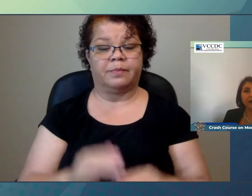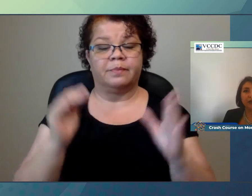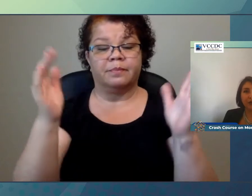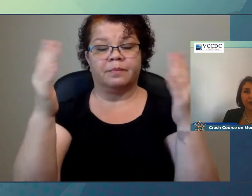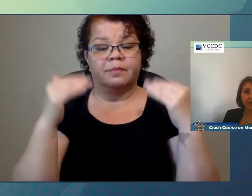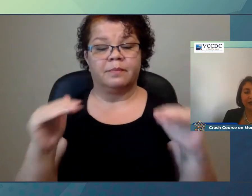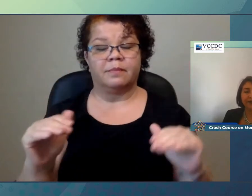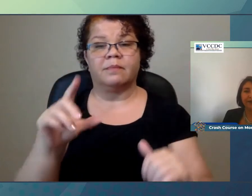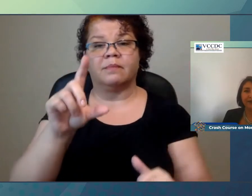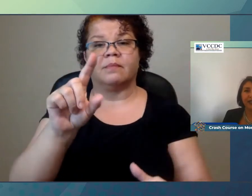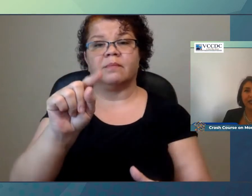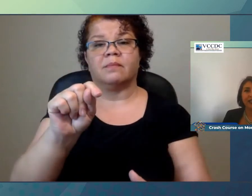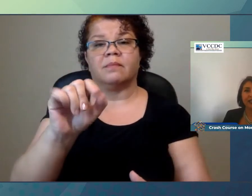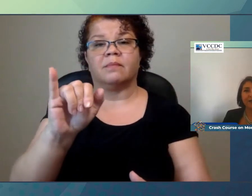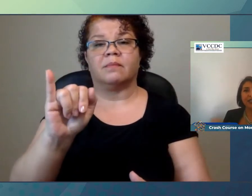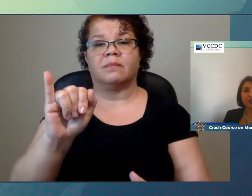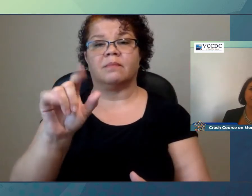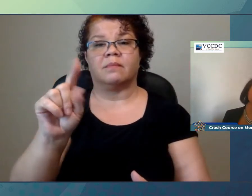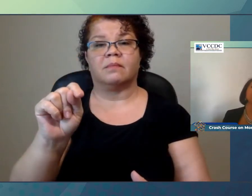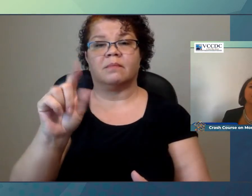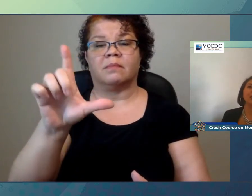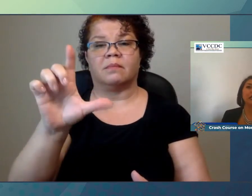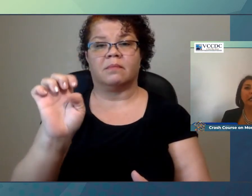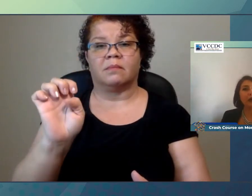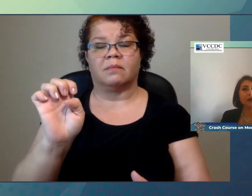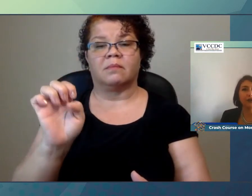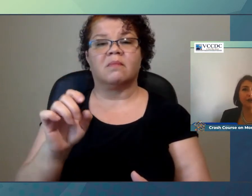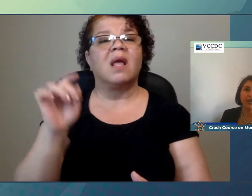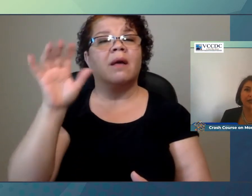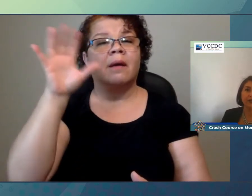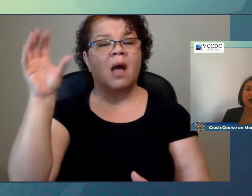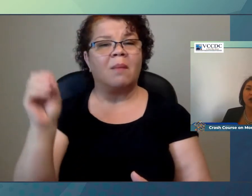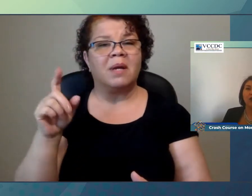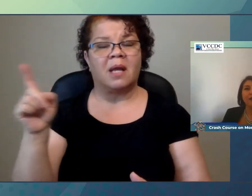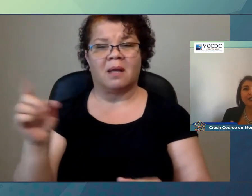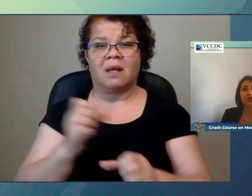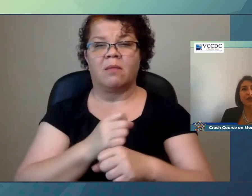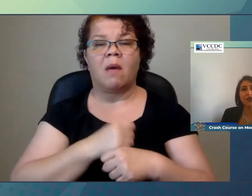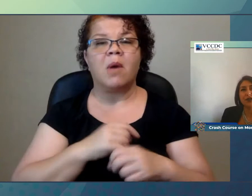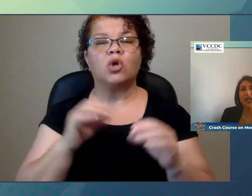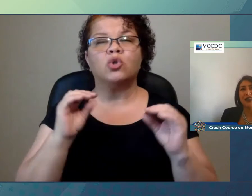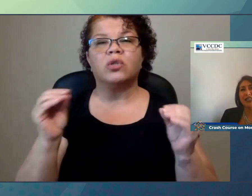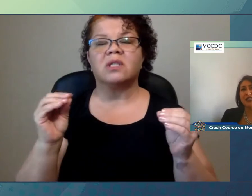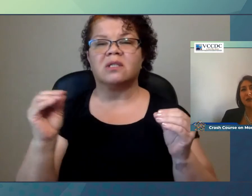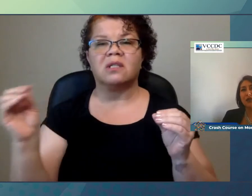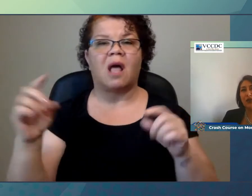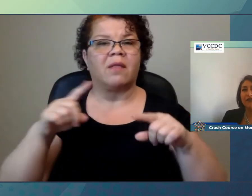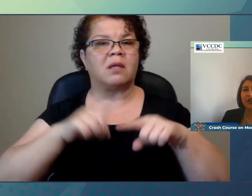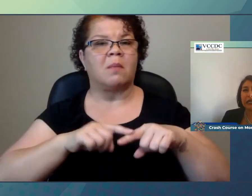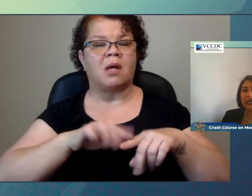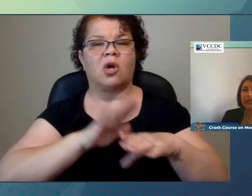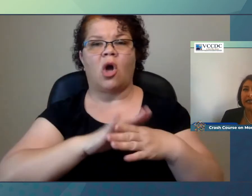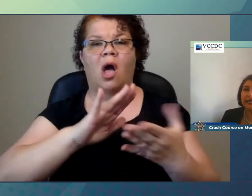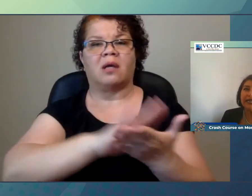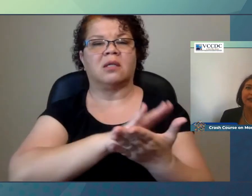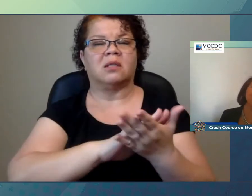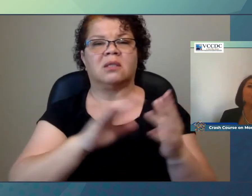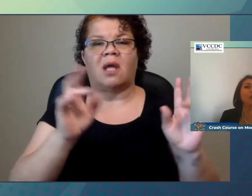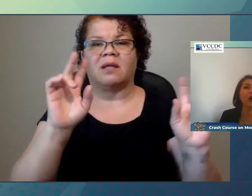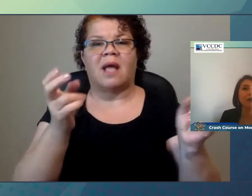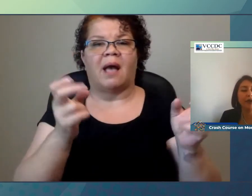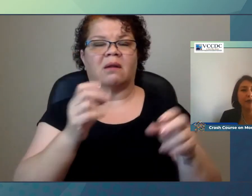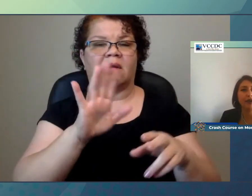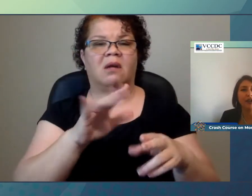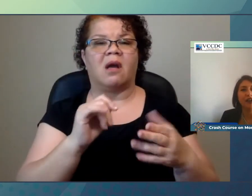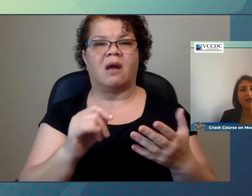A title company, they make sure that there's not a cloud on your title, or they make sure that there's not like some sort of funky lien that